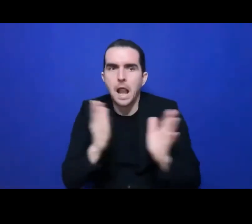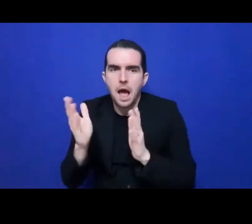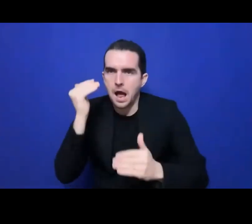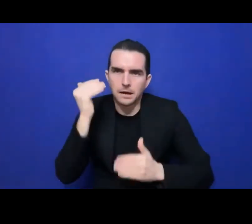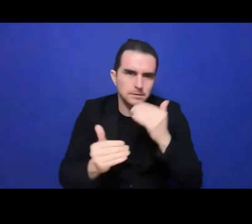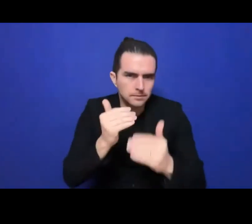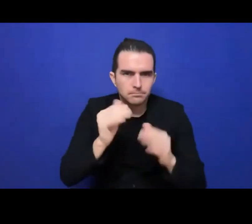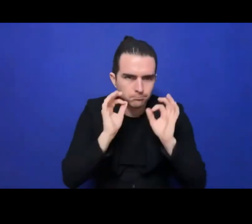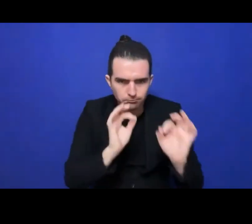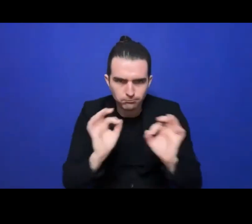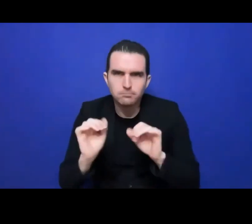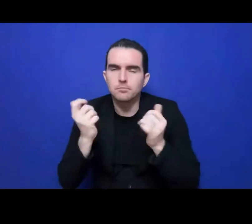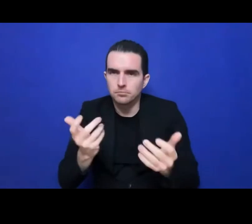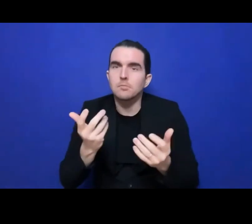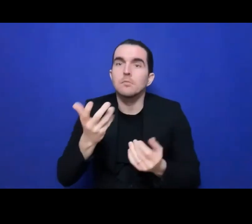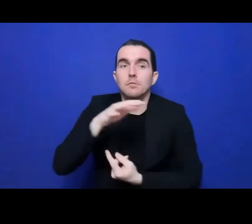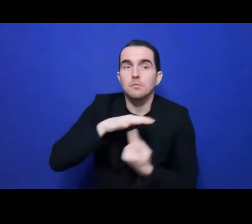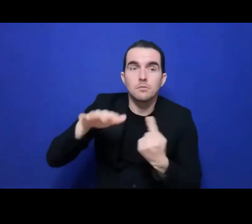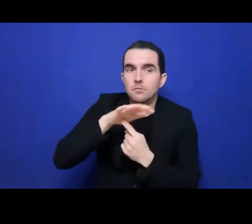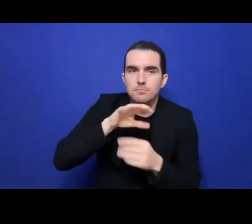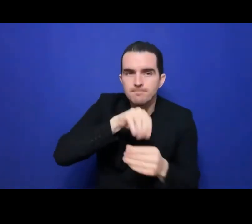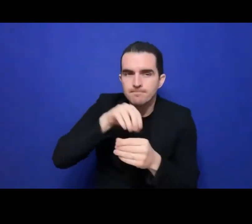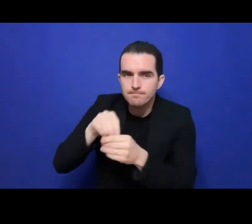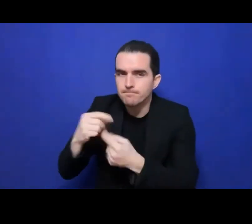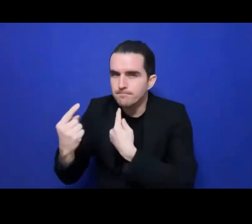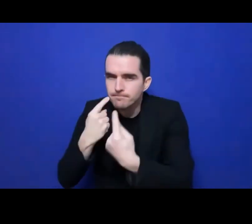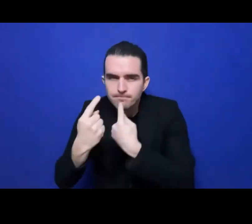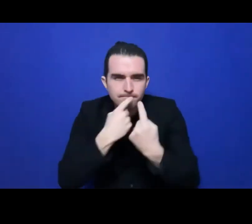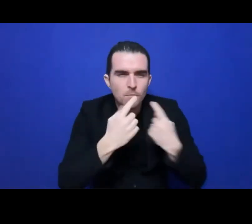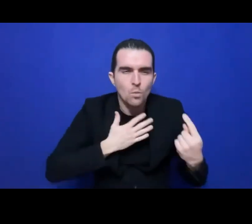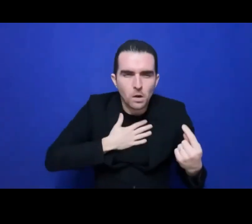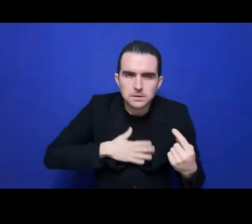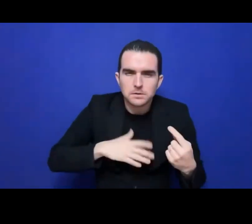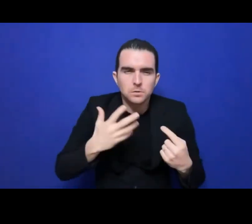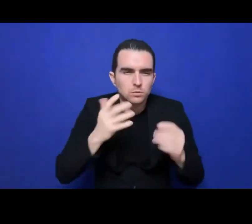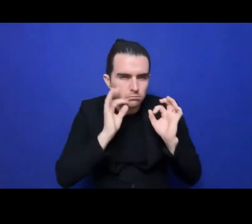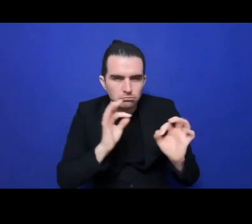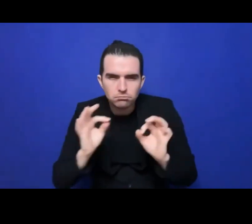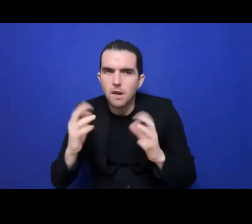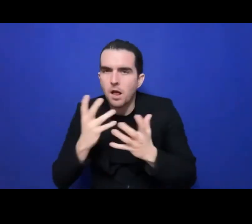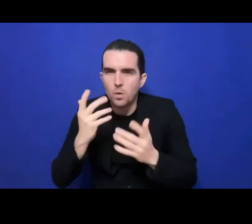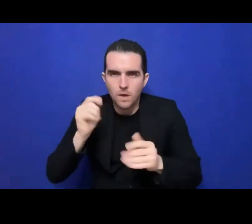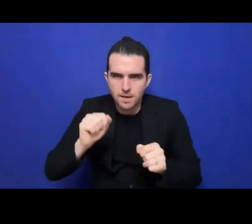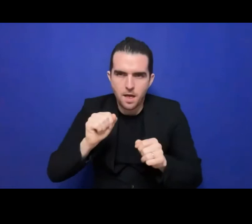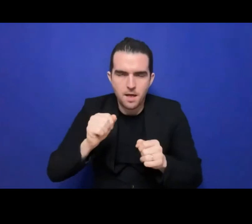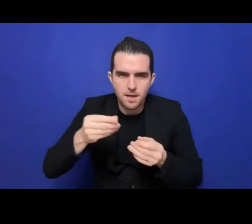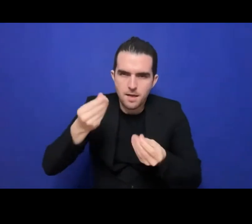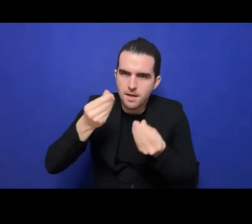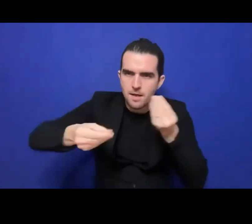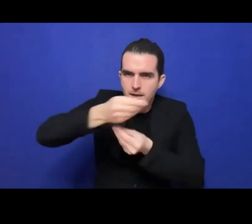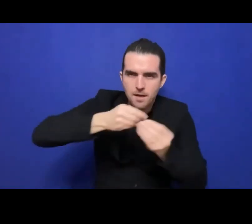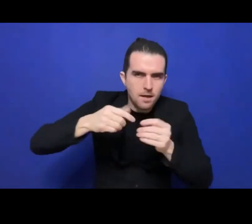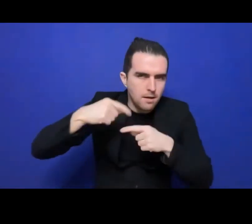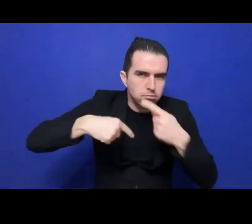sustainable financing later this week. Perhaps we can put some of the links to some of these in the chat in case people want to